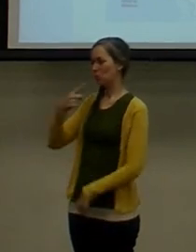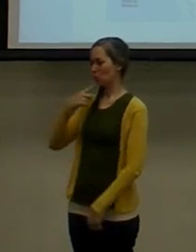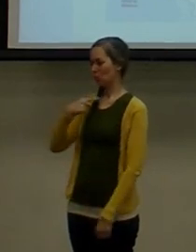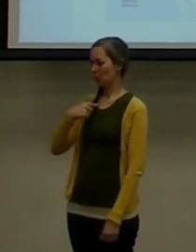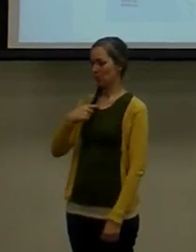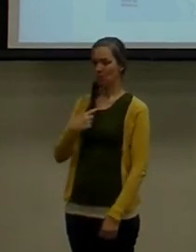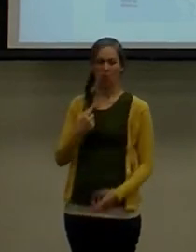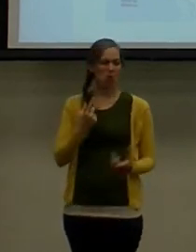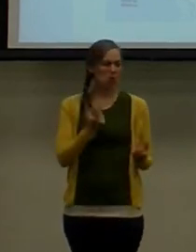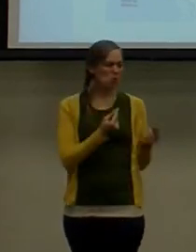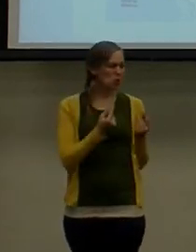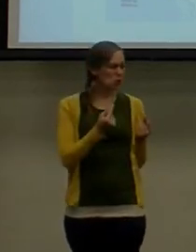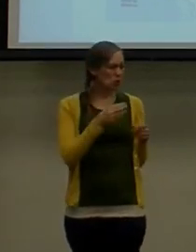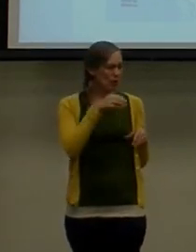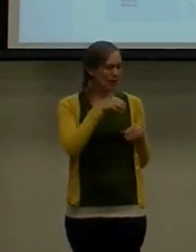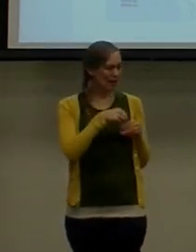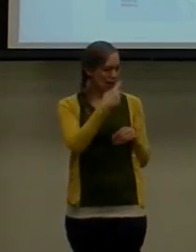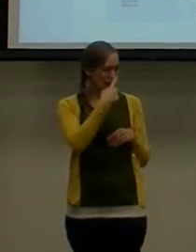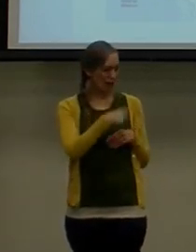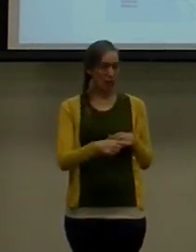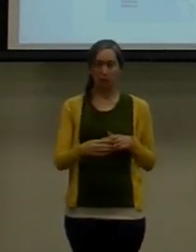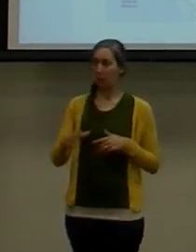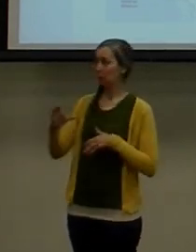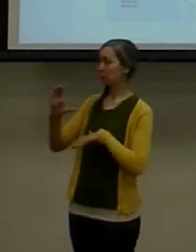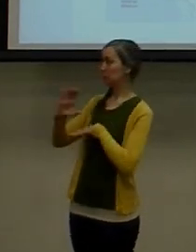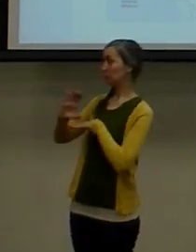in Thailand? I said, start a church.